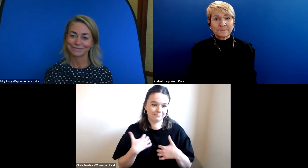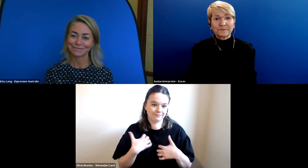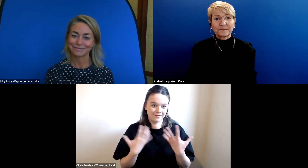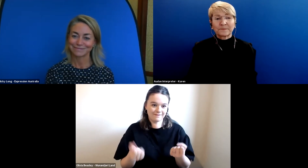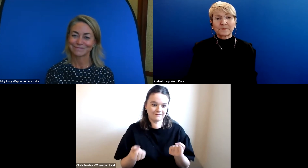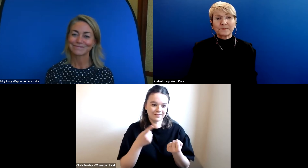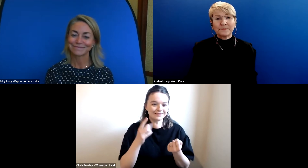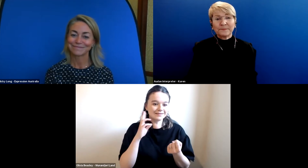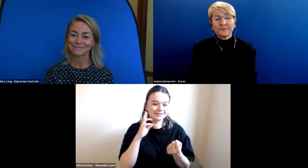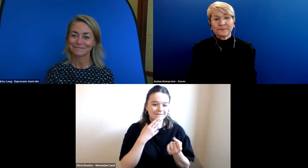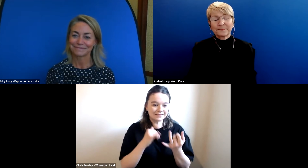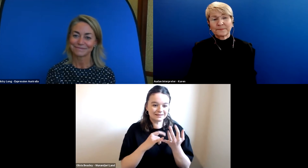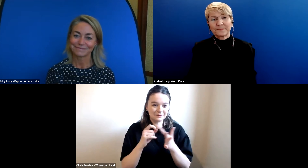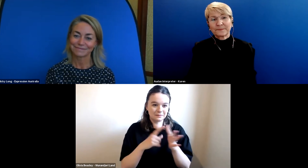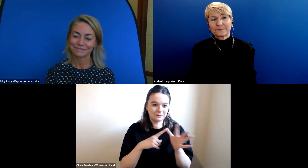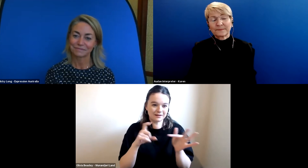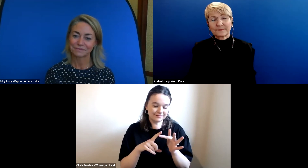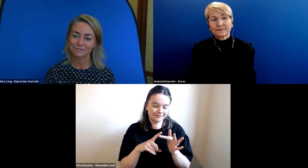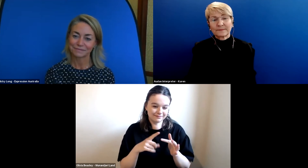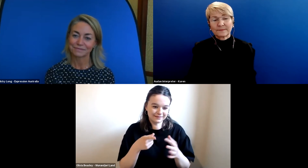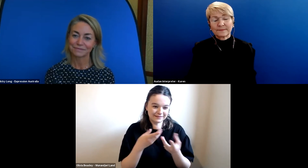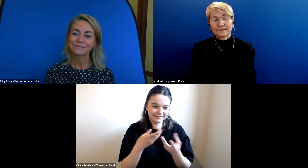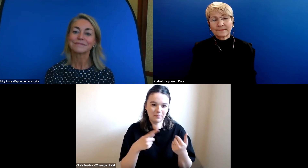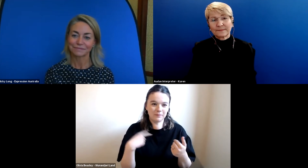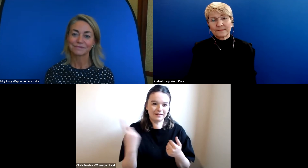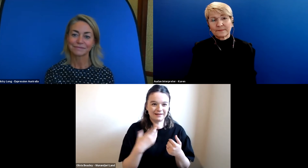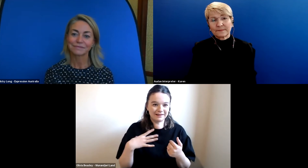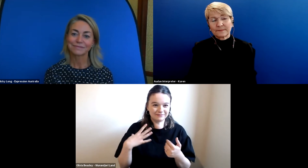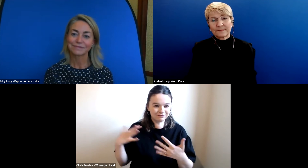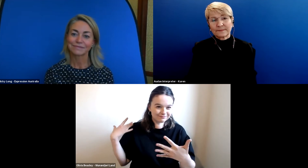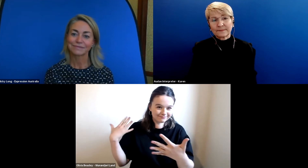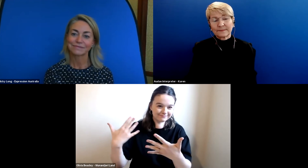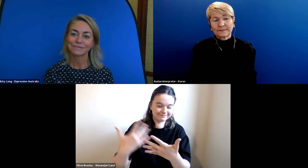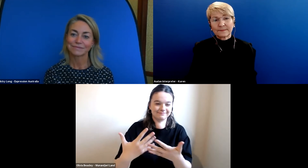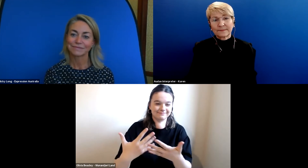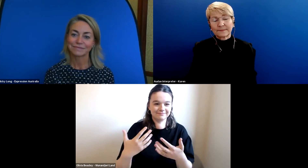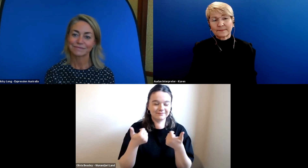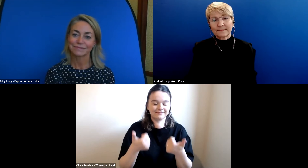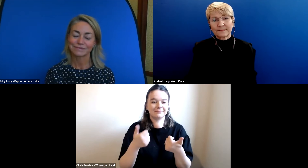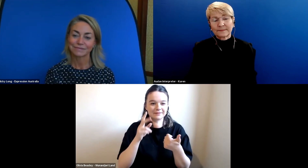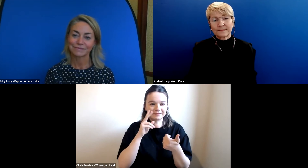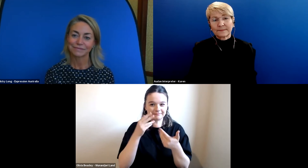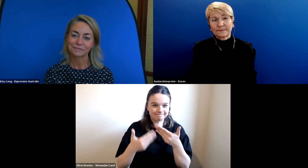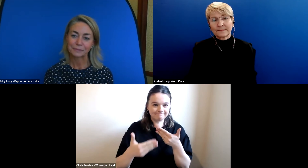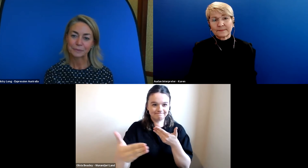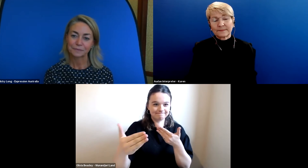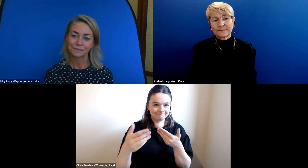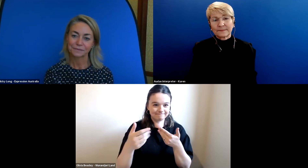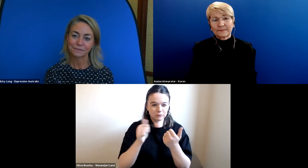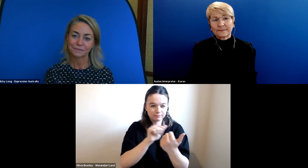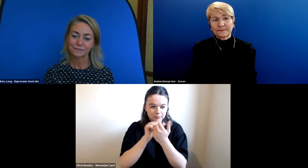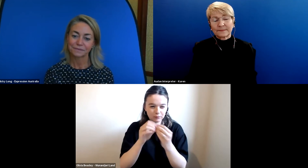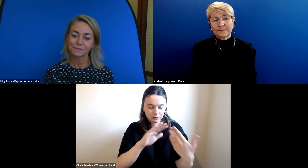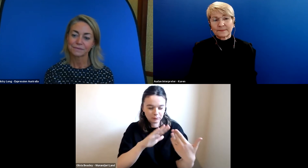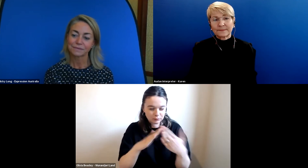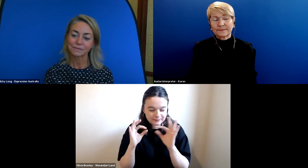Oh yeah, absolutely. And it's, you know, really exciting to have that deaf space coming into our future, you know, somewhere that we've really been needing